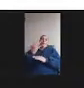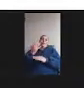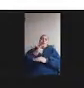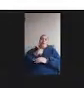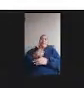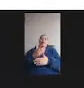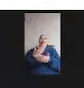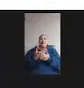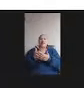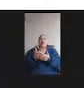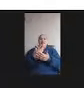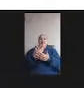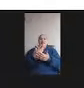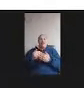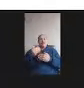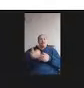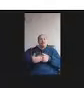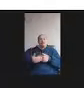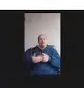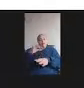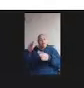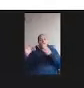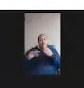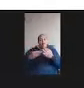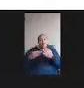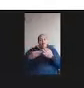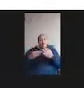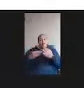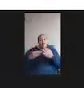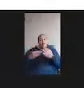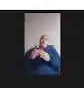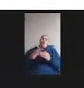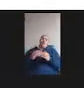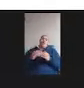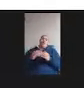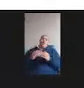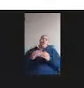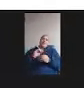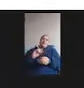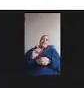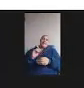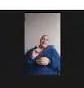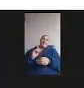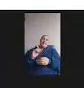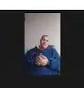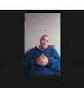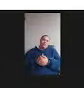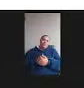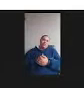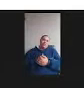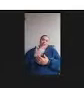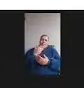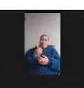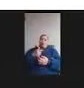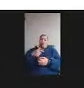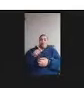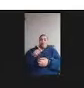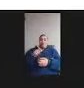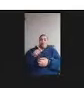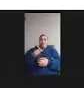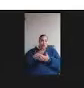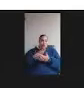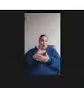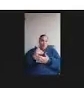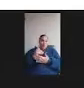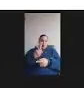of trend analysis that can available for the members in those presentations. Thank you, Chair. I'm not sure that answers the question.